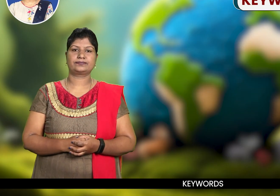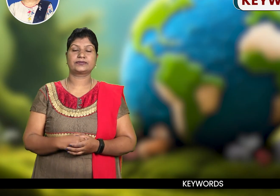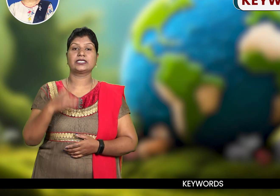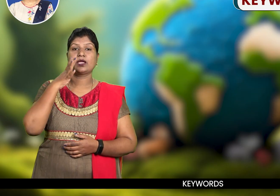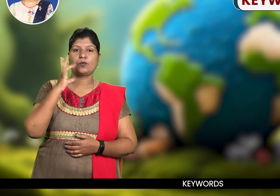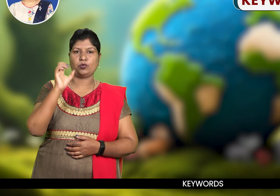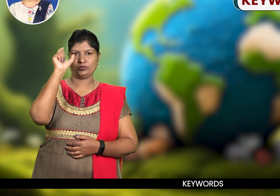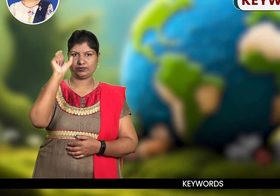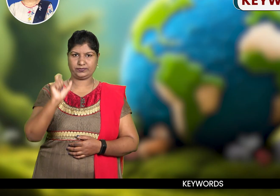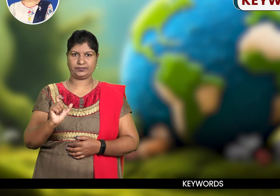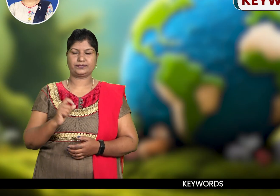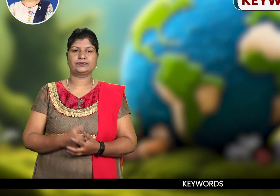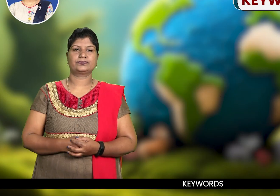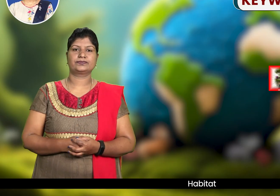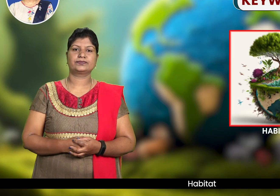Keywords: